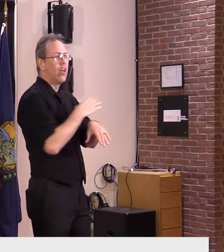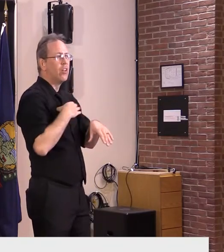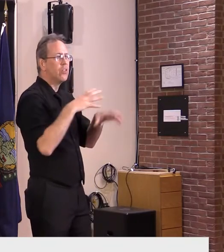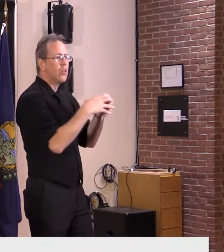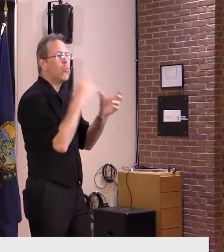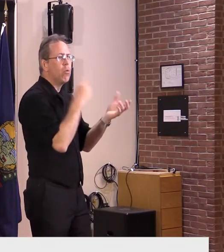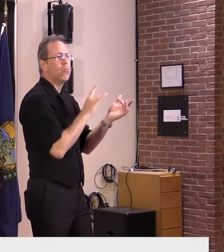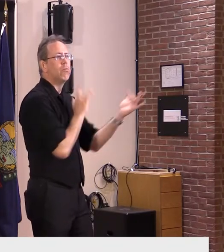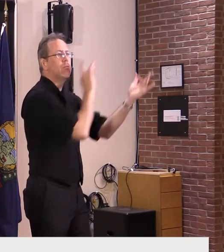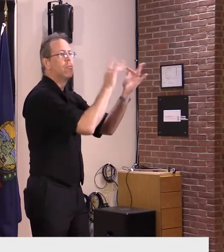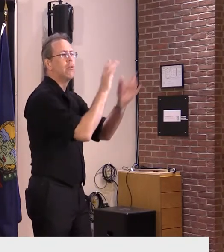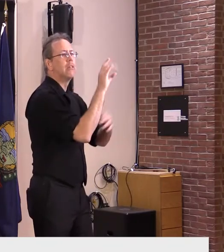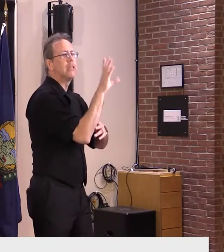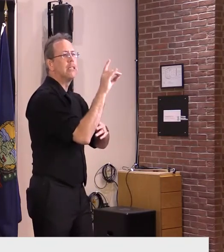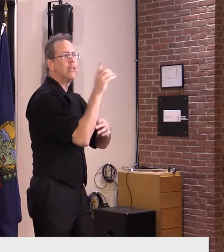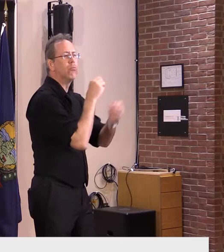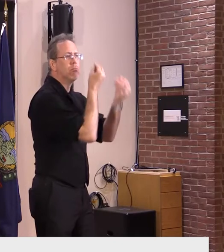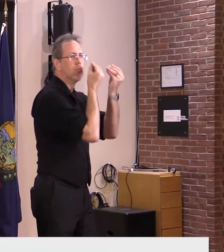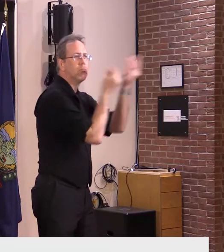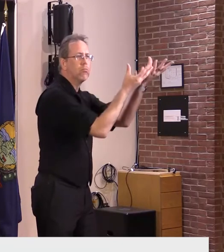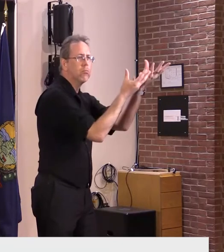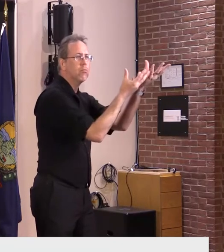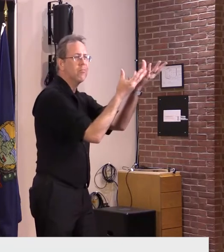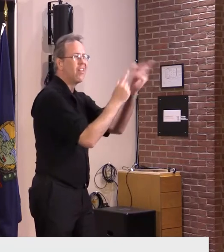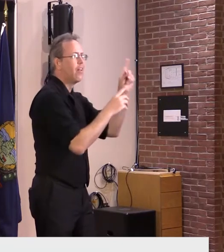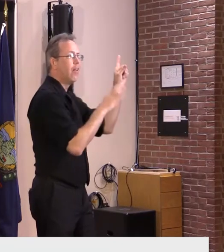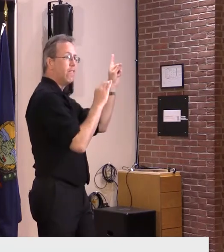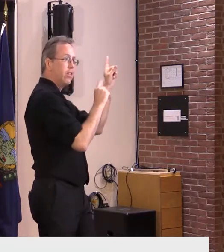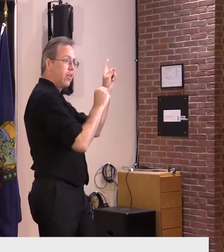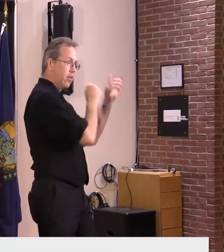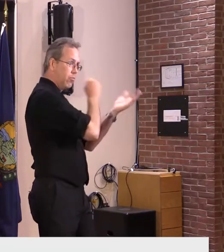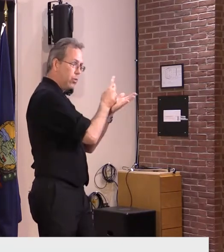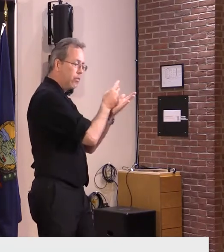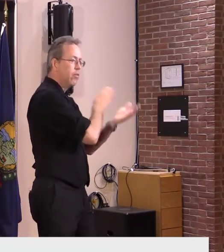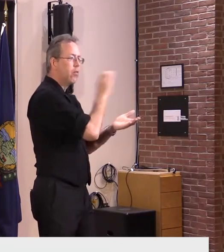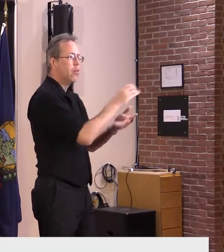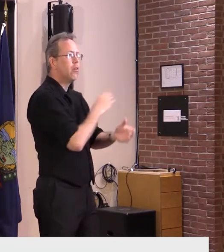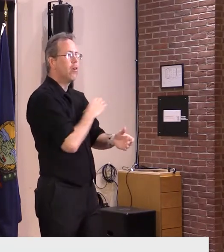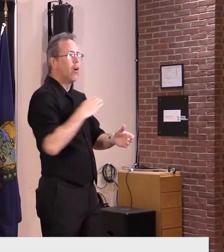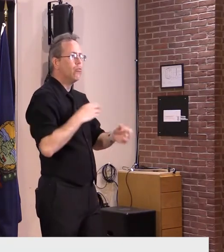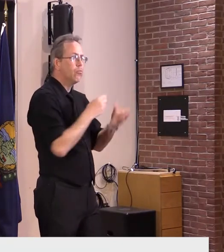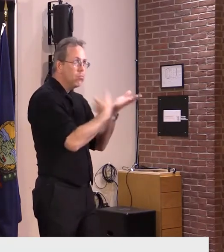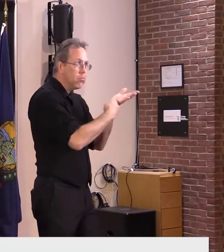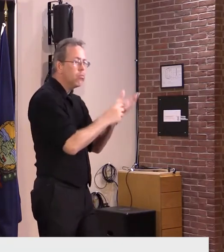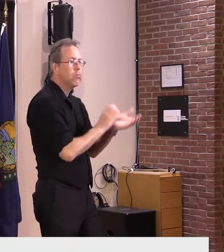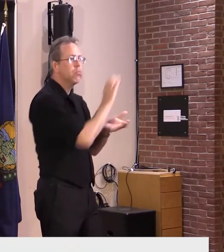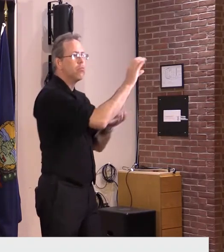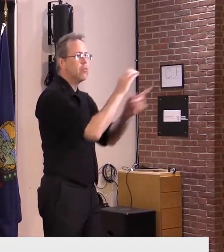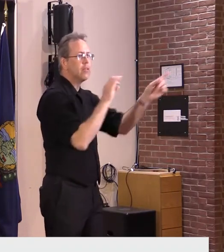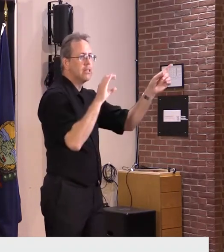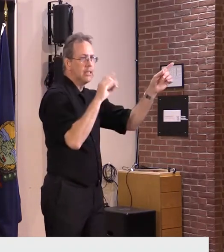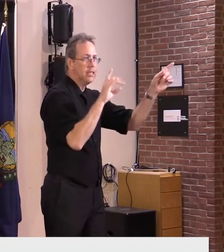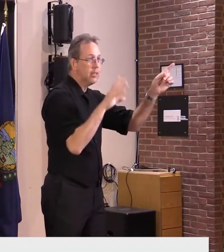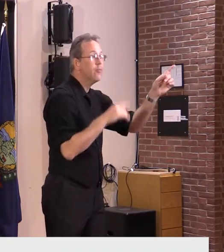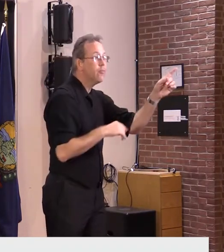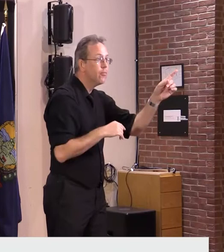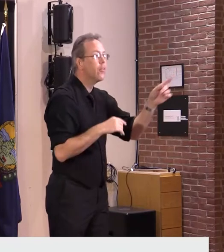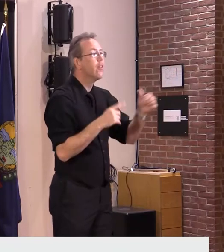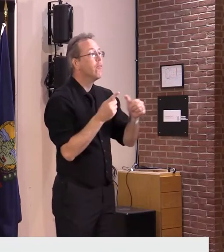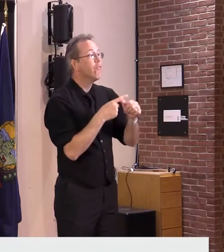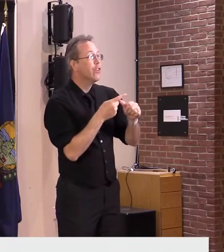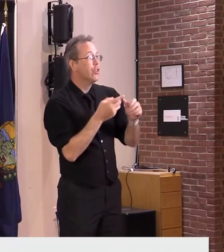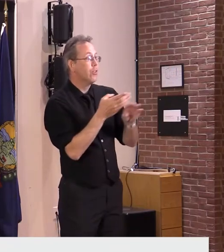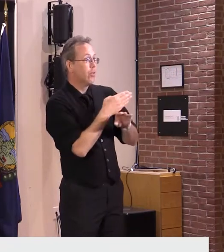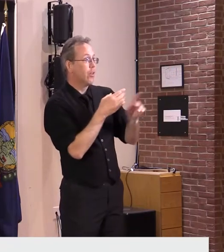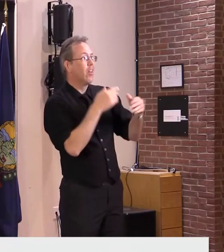before the end of the week, we will hear from them regarding their recommendation, which is really what the clinical